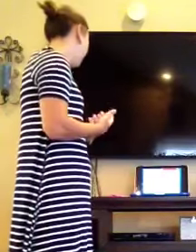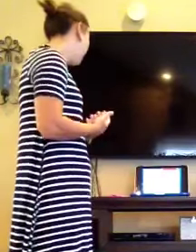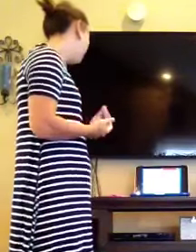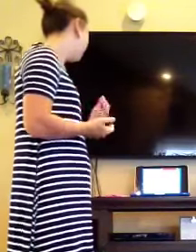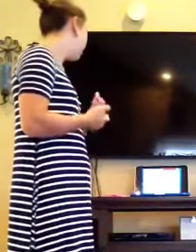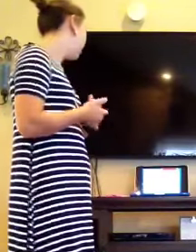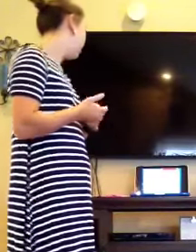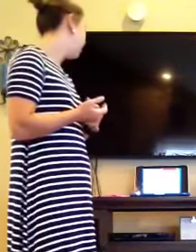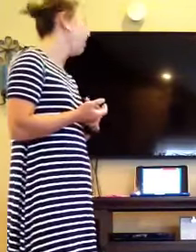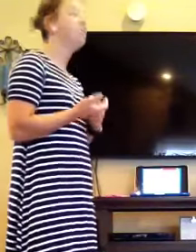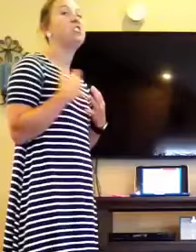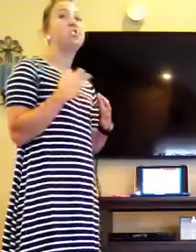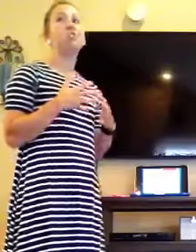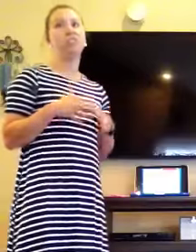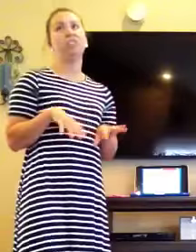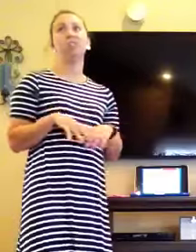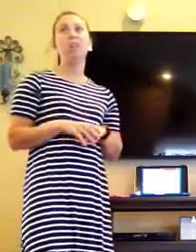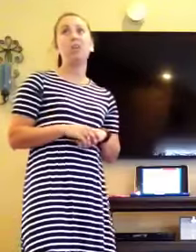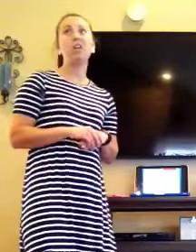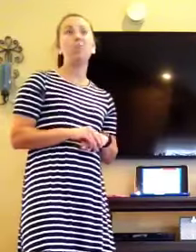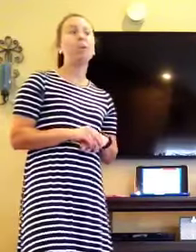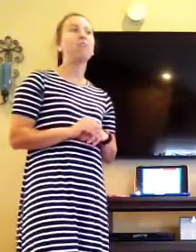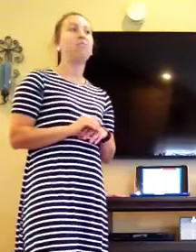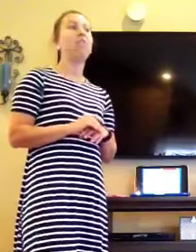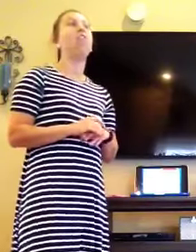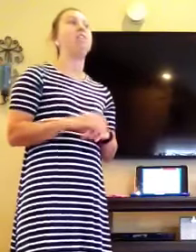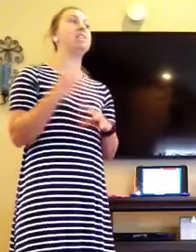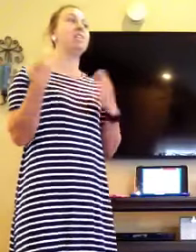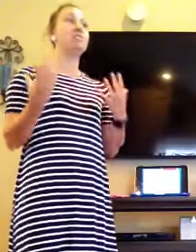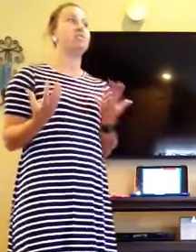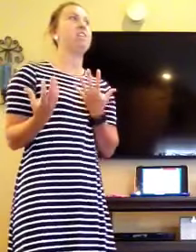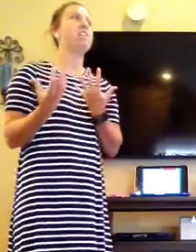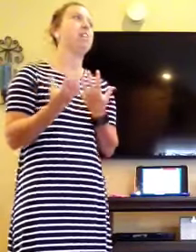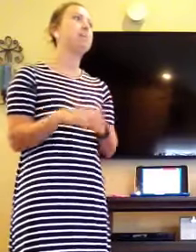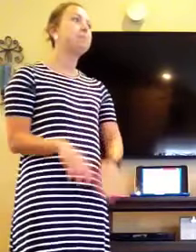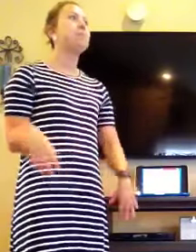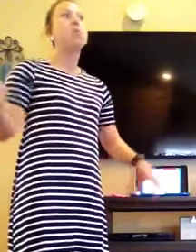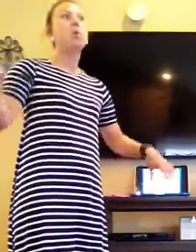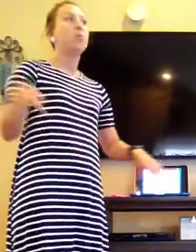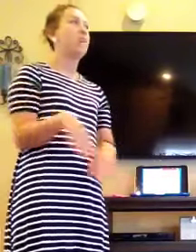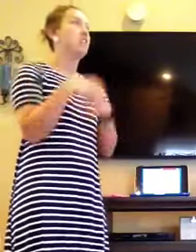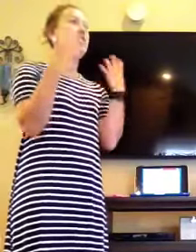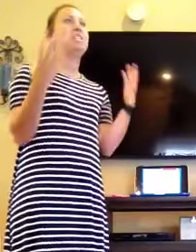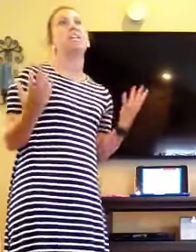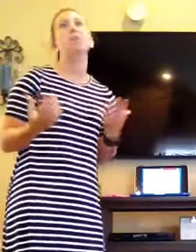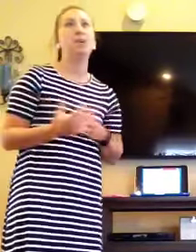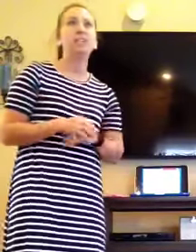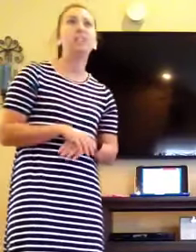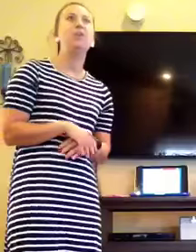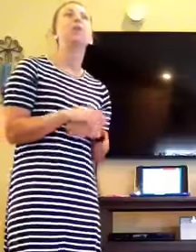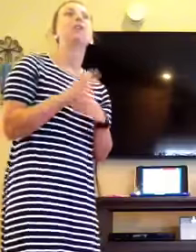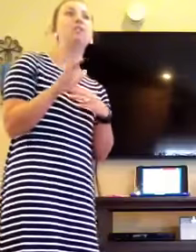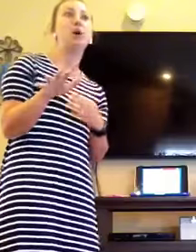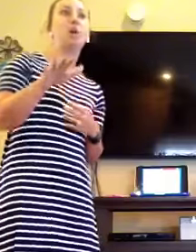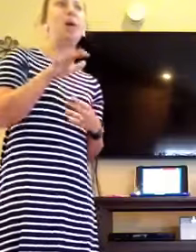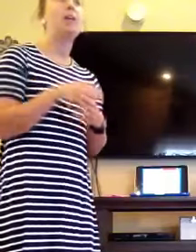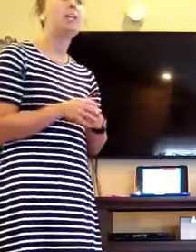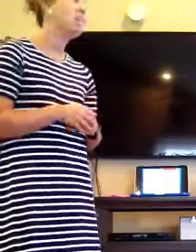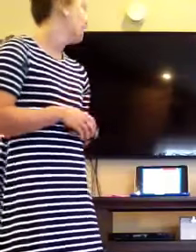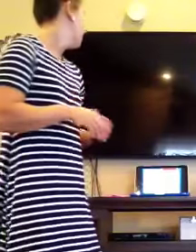it also benefited my students. It's a win-win for all. And I know you're thinking, well, that's just another thing to do. We're going to talk about it here